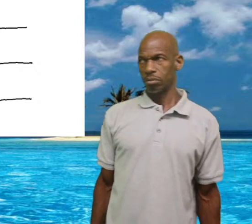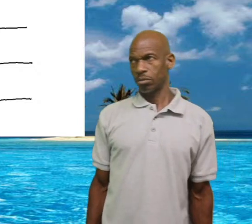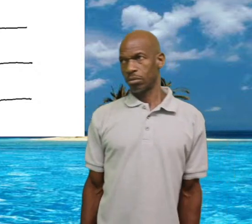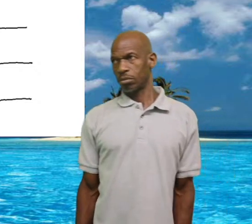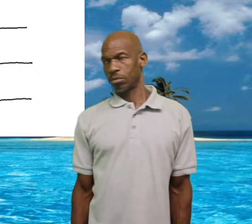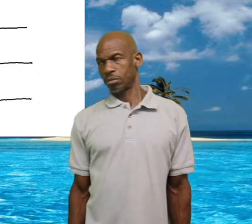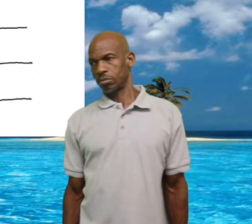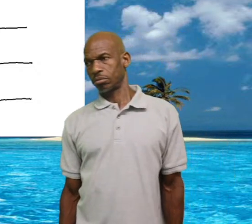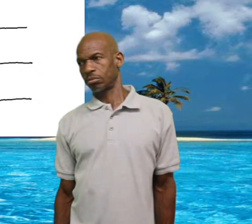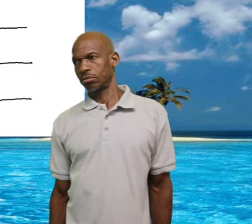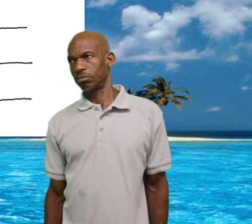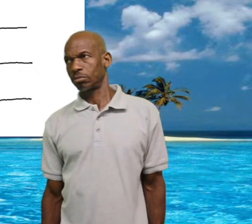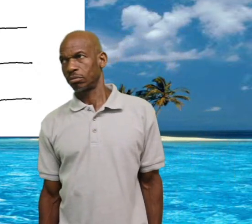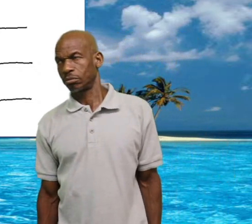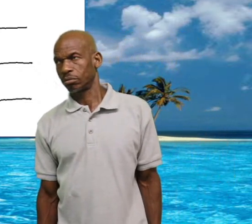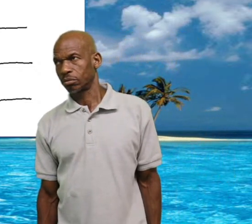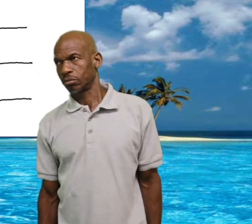So adjective,